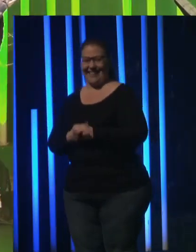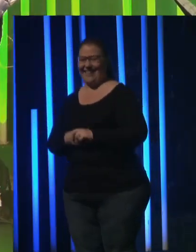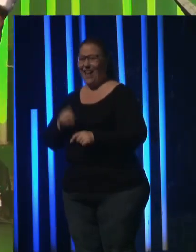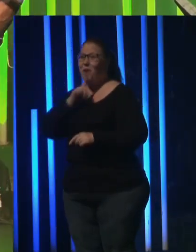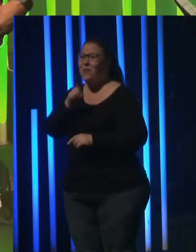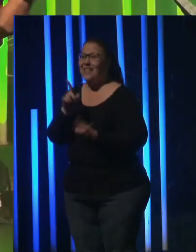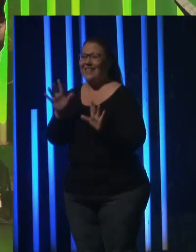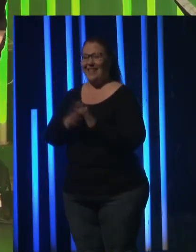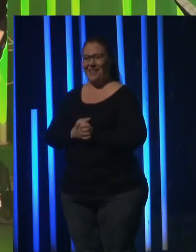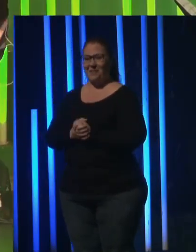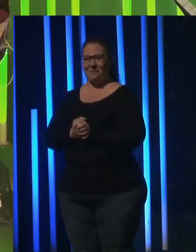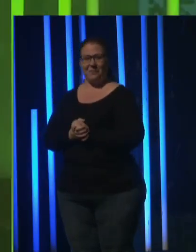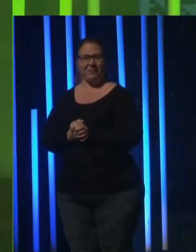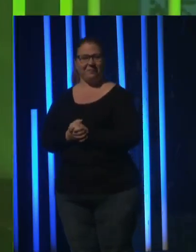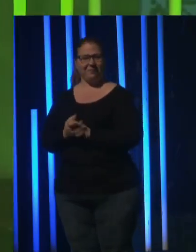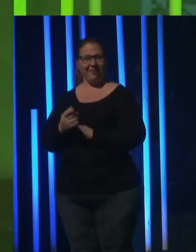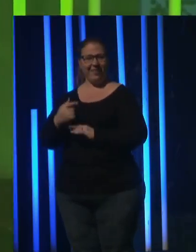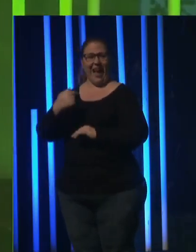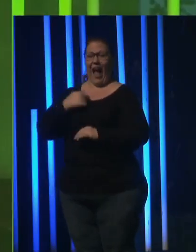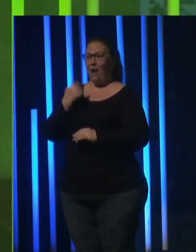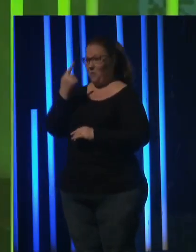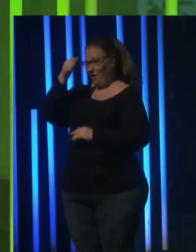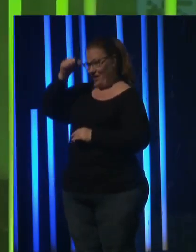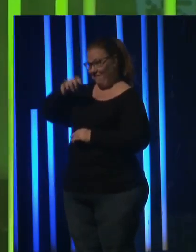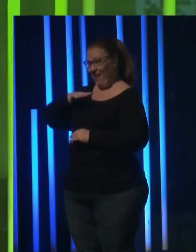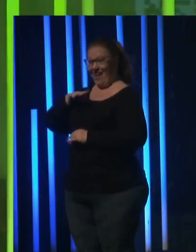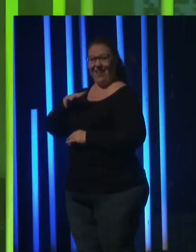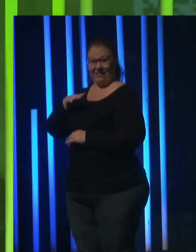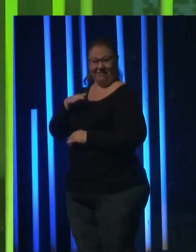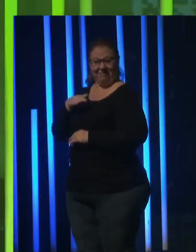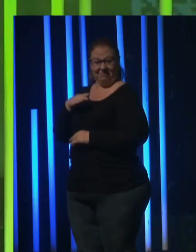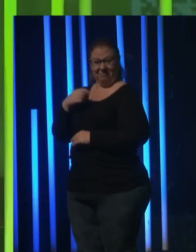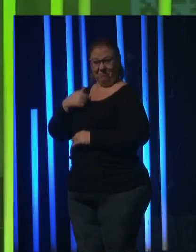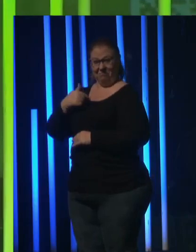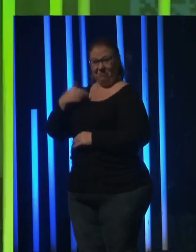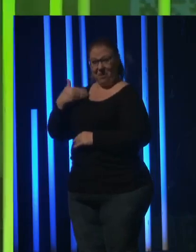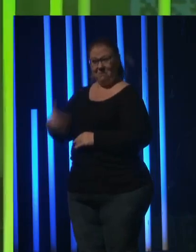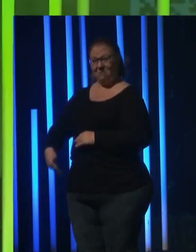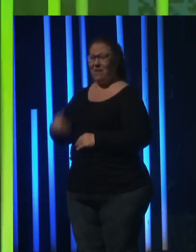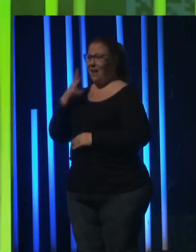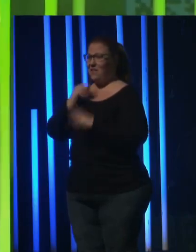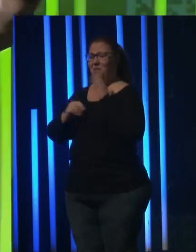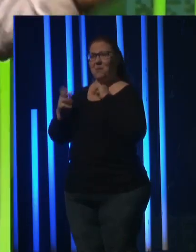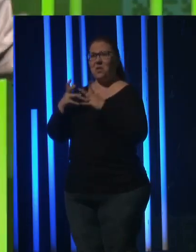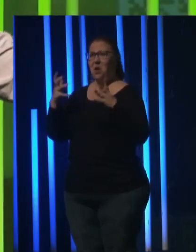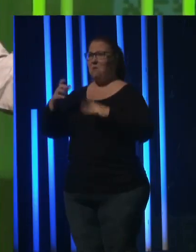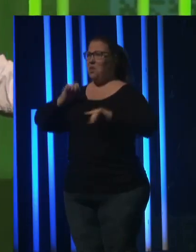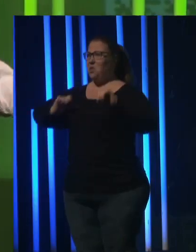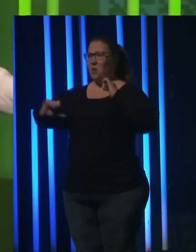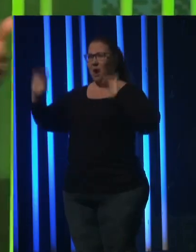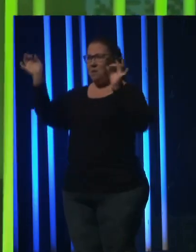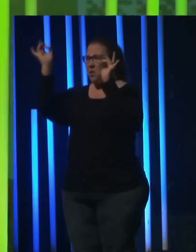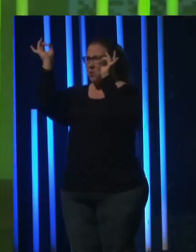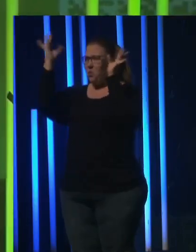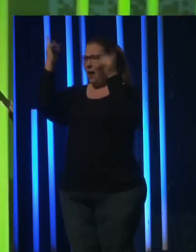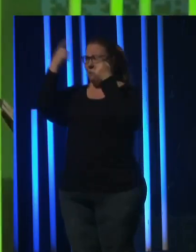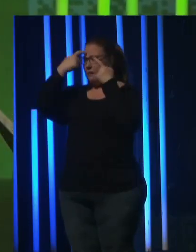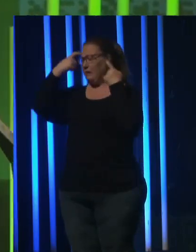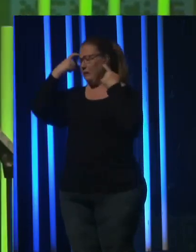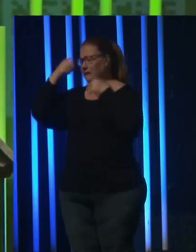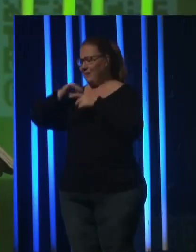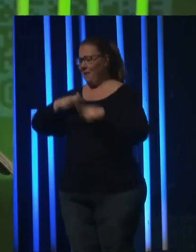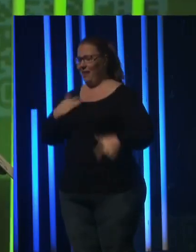really, because I am one of these guys that I've gone through so much drama and trauma in my